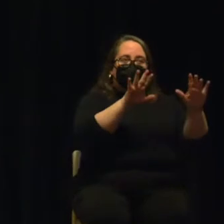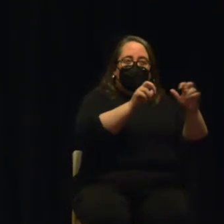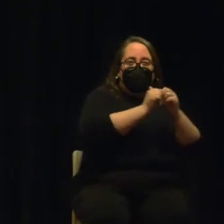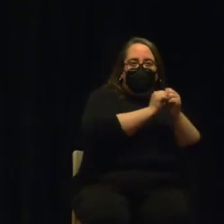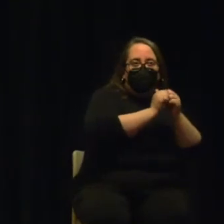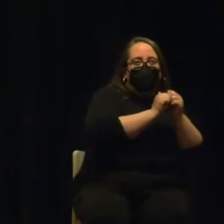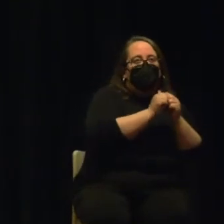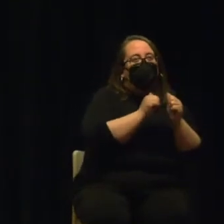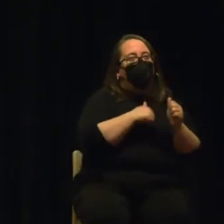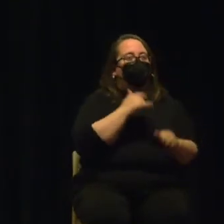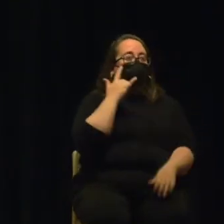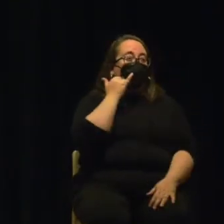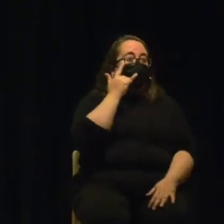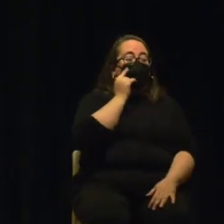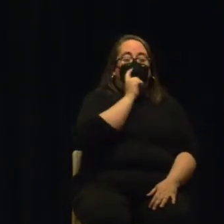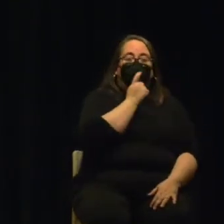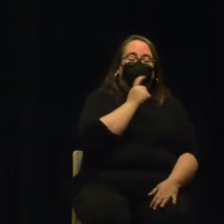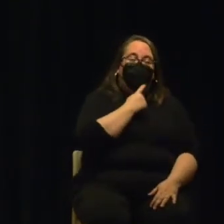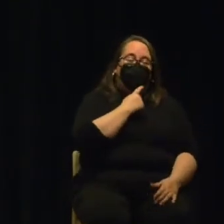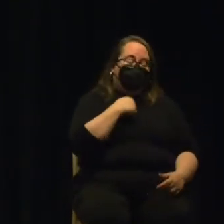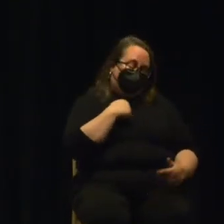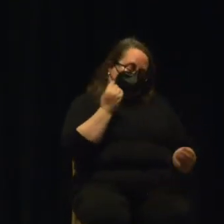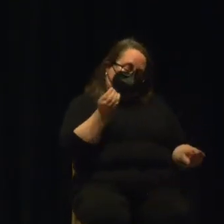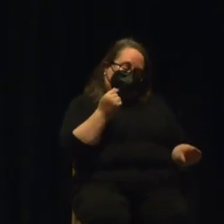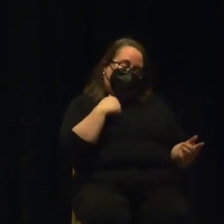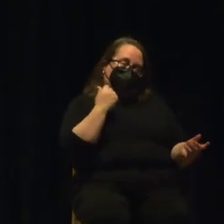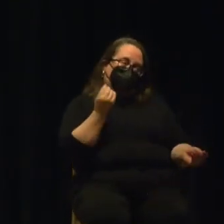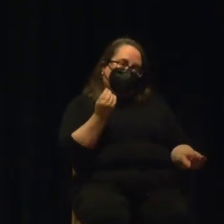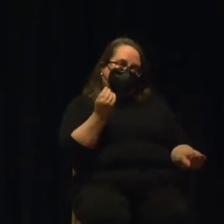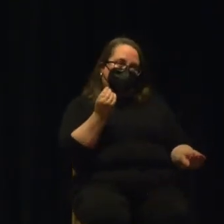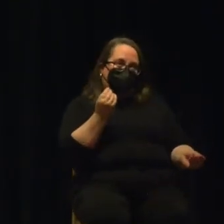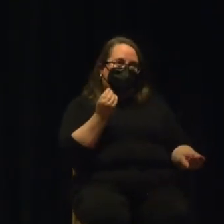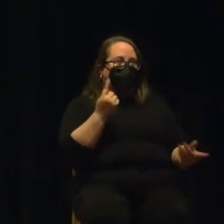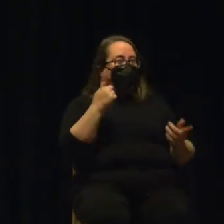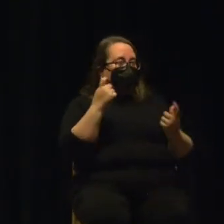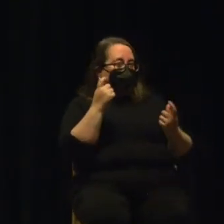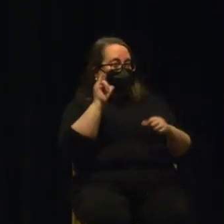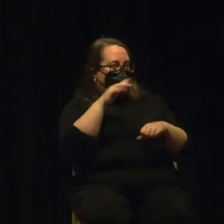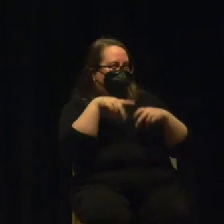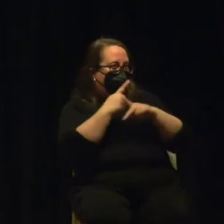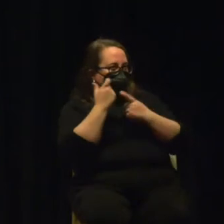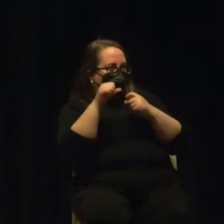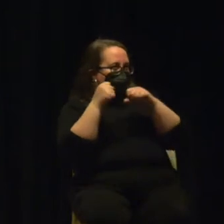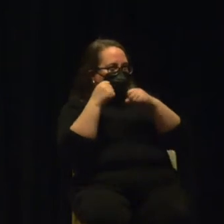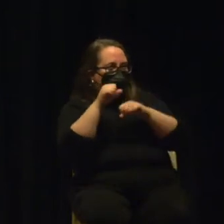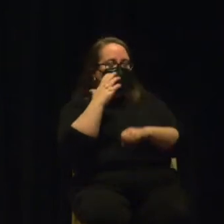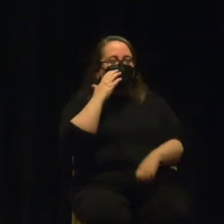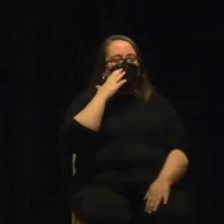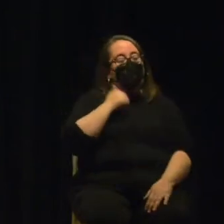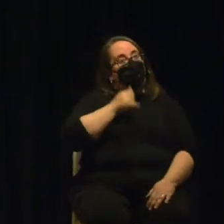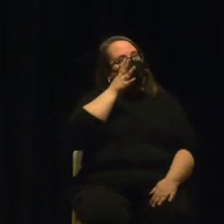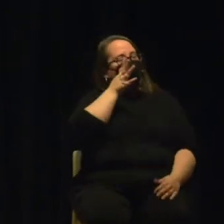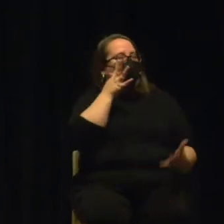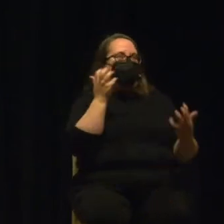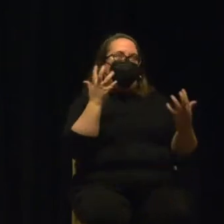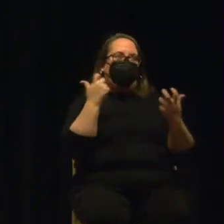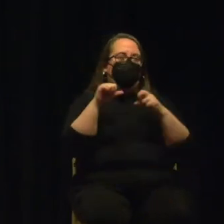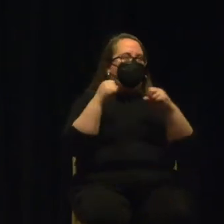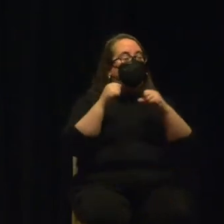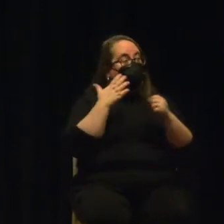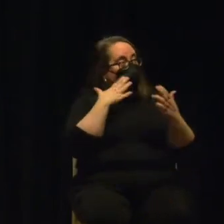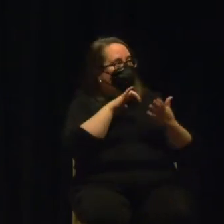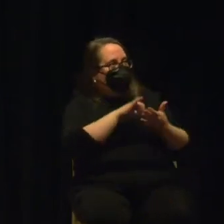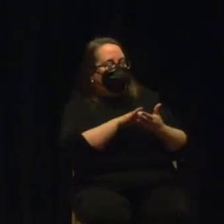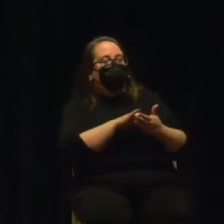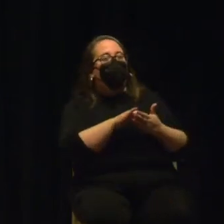got gold teeth. Like, I don't share anything. Say, are you like, you one of these boxers, right? No. My dad wanted me to be a boxer. What I know